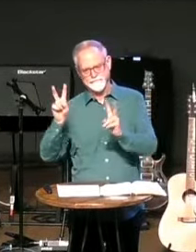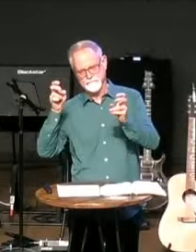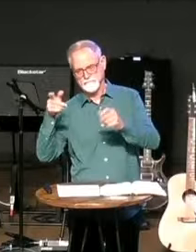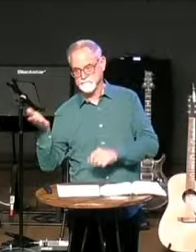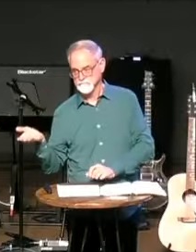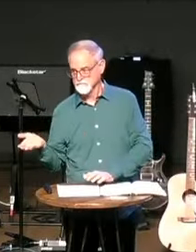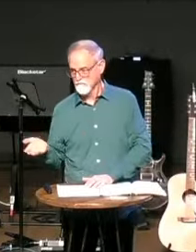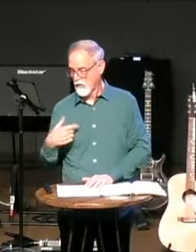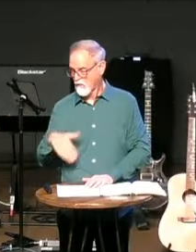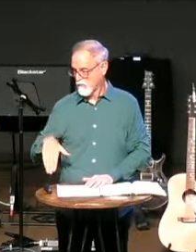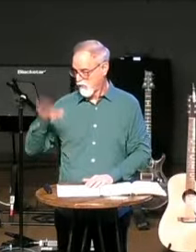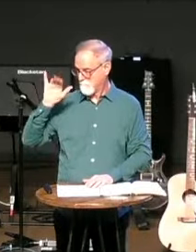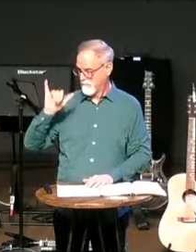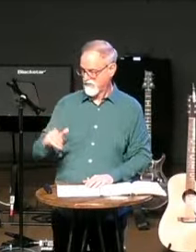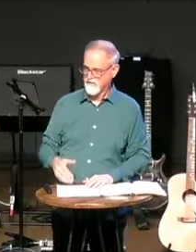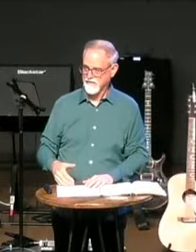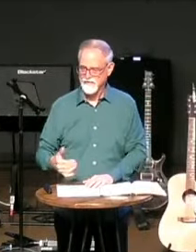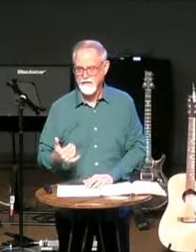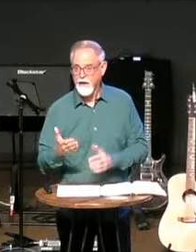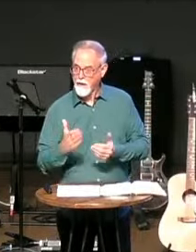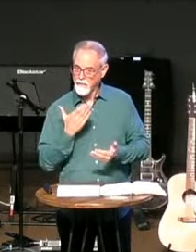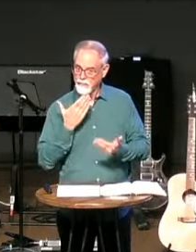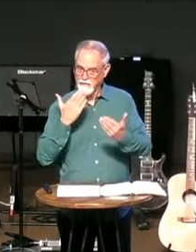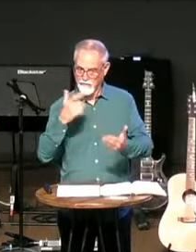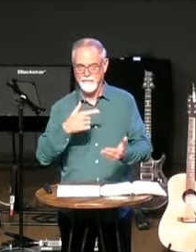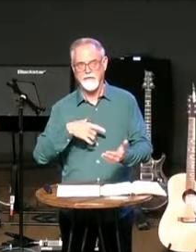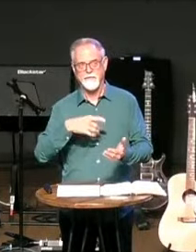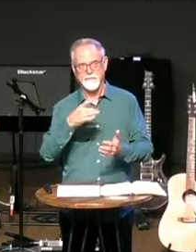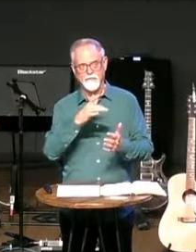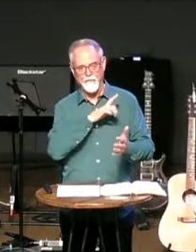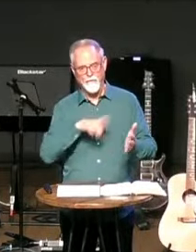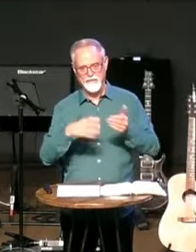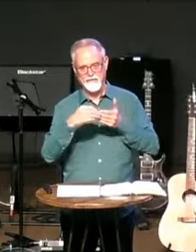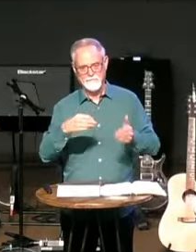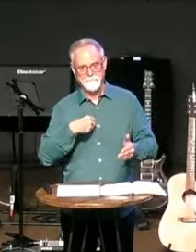our benefit, not for other men to look at us.